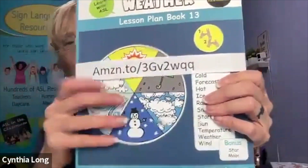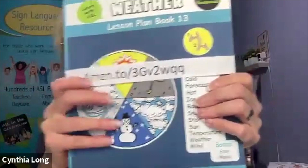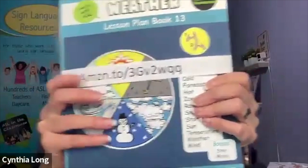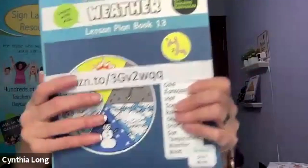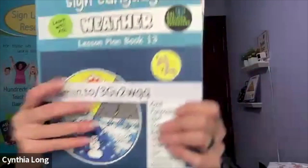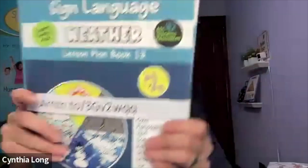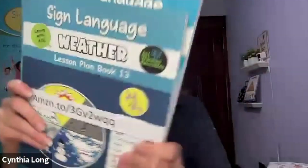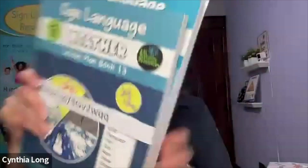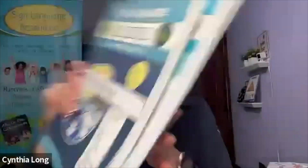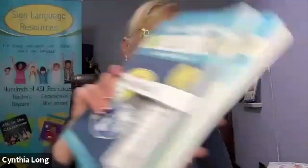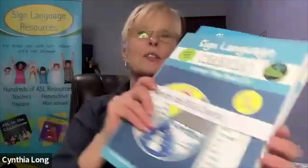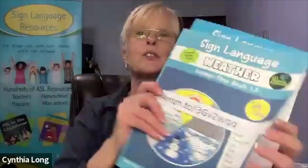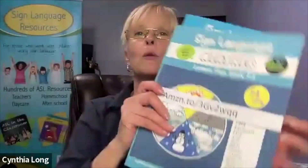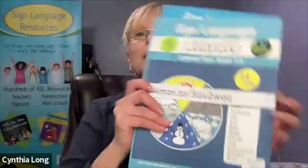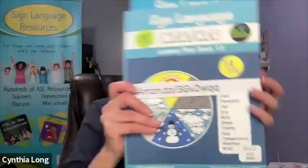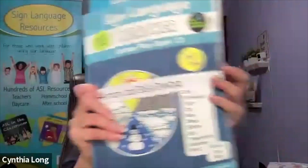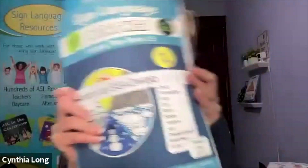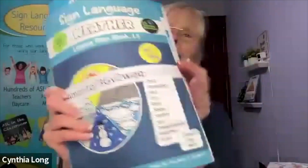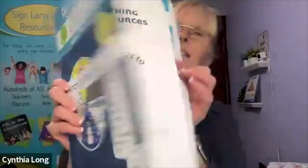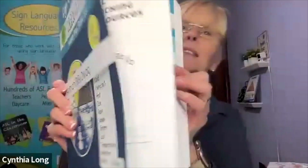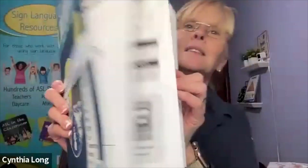and in this book, there's so many different lessons